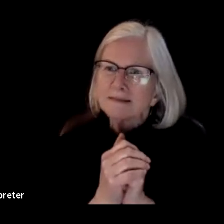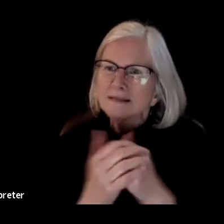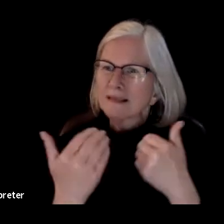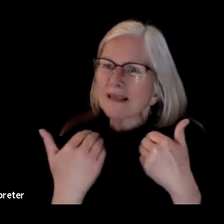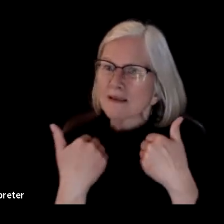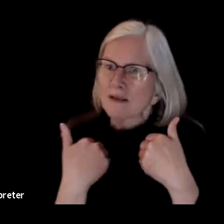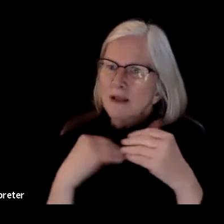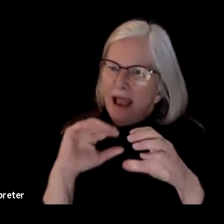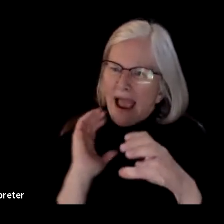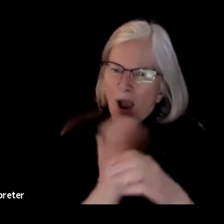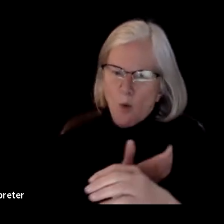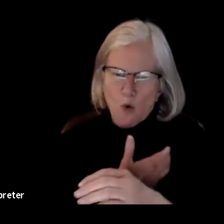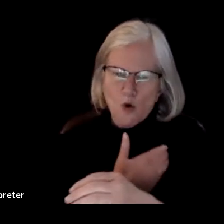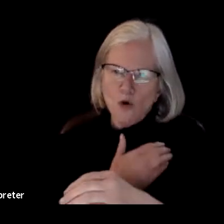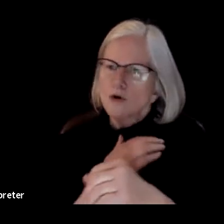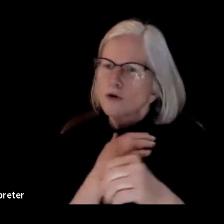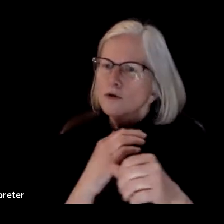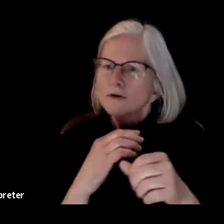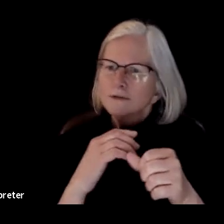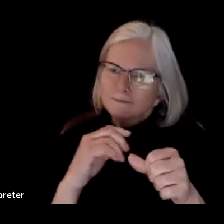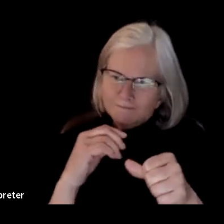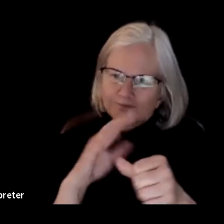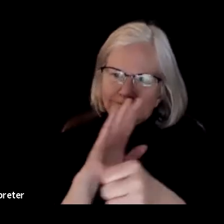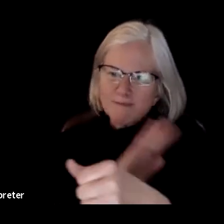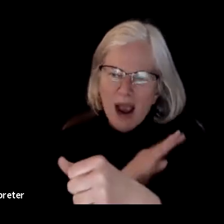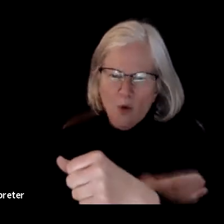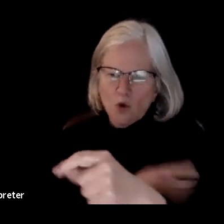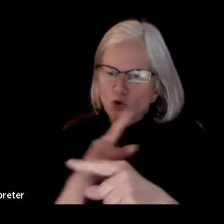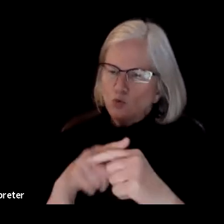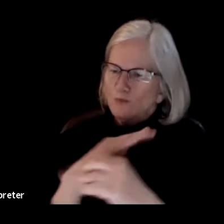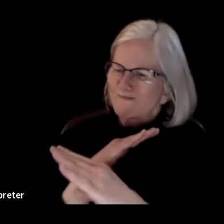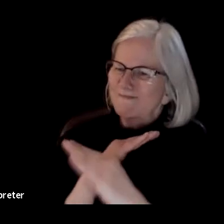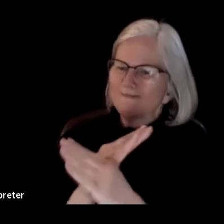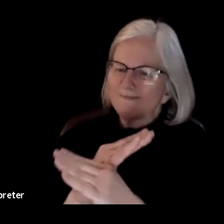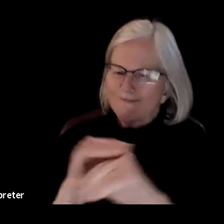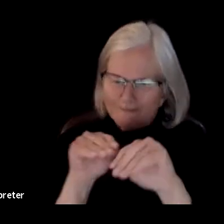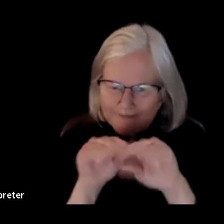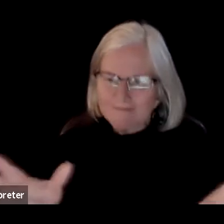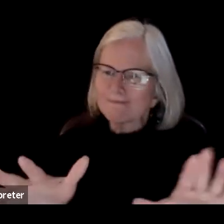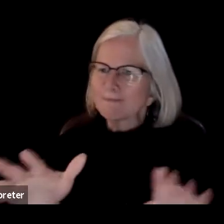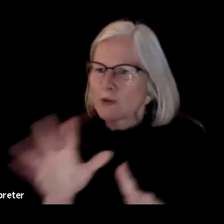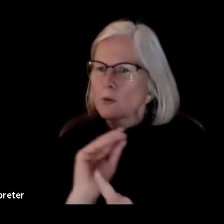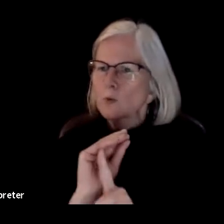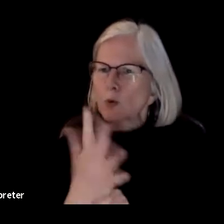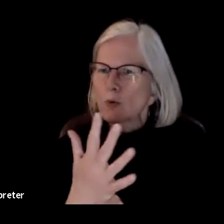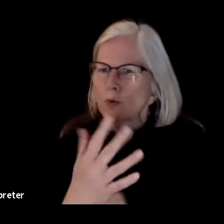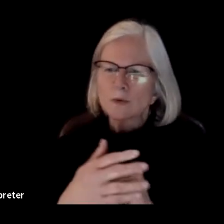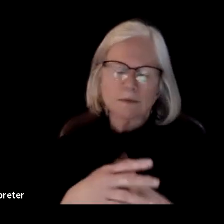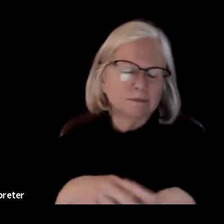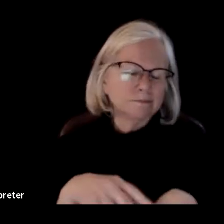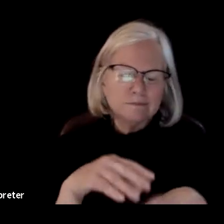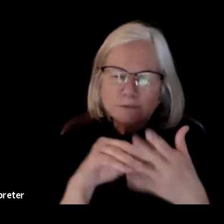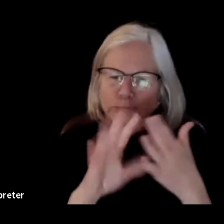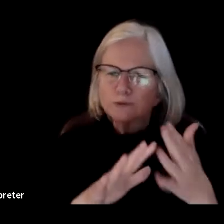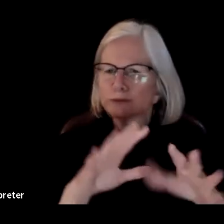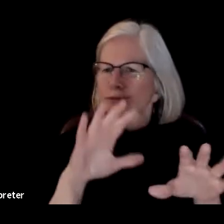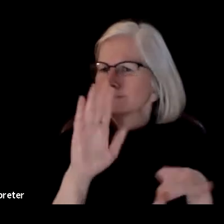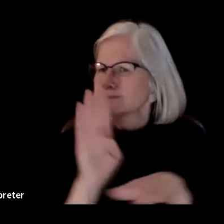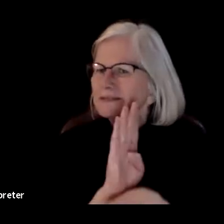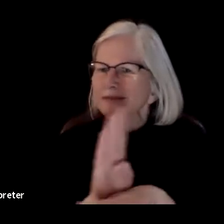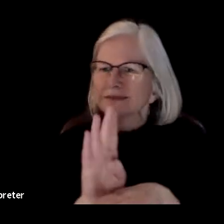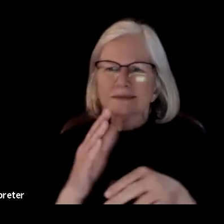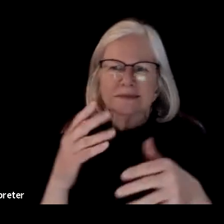in our state, allow for schools, businesses, and entertainment to open and stay